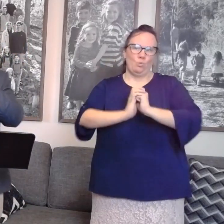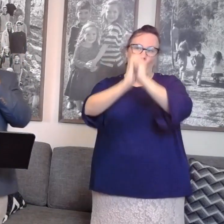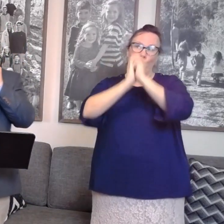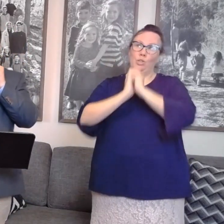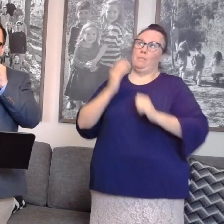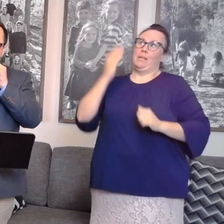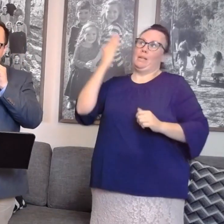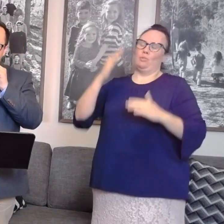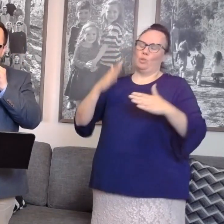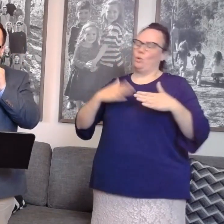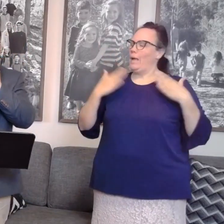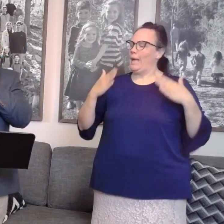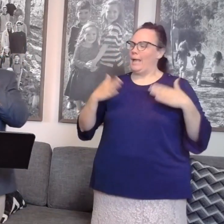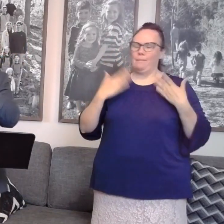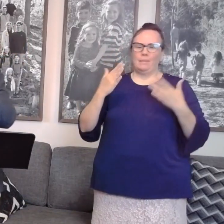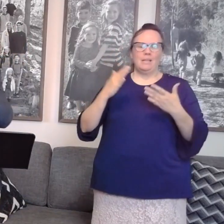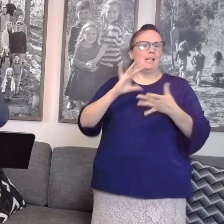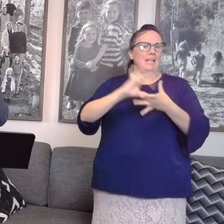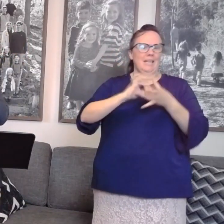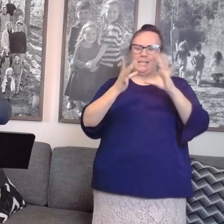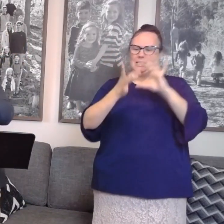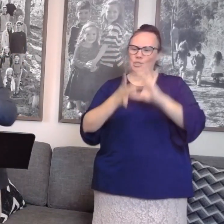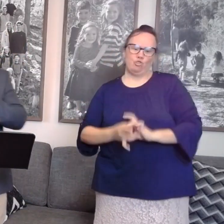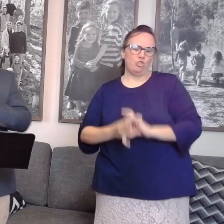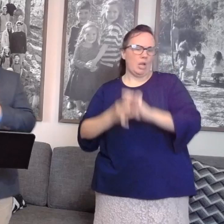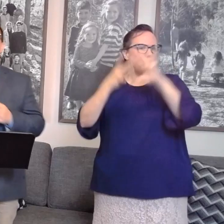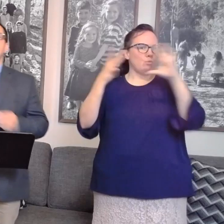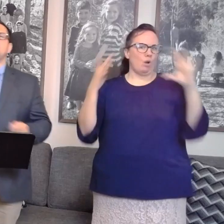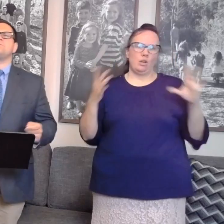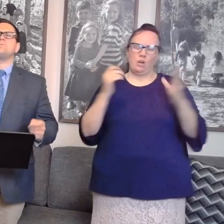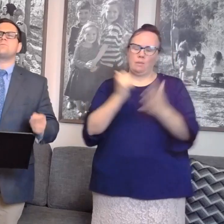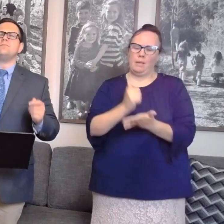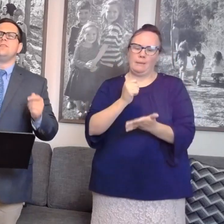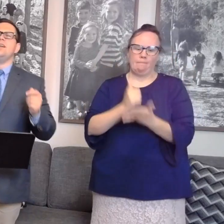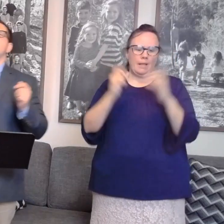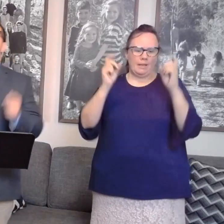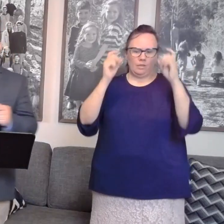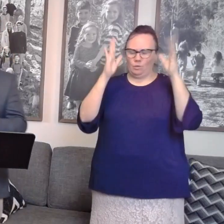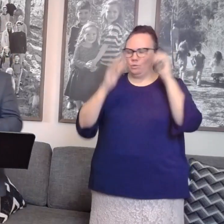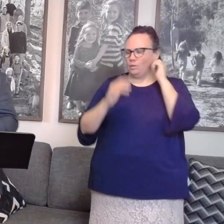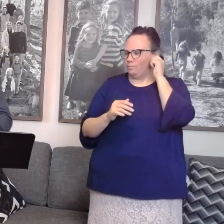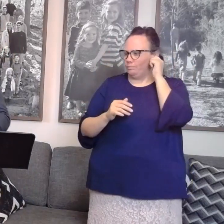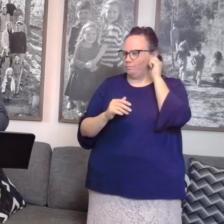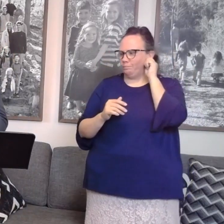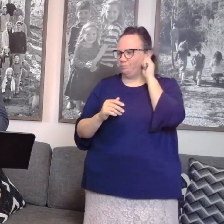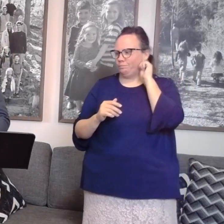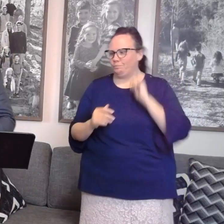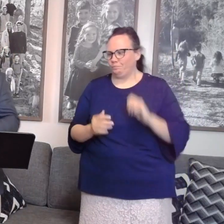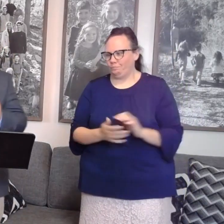I'm glad he is a chain breaker. Yes. Amen. Hallelujah. Thank you, Jesus.